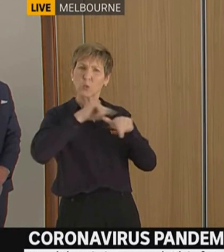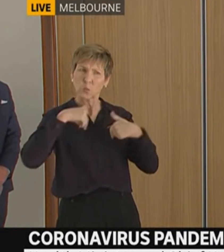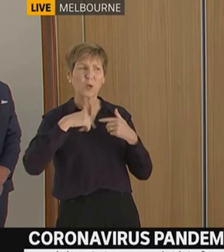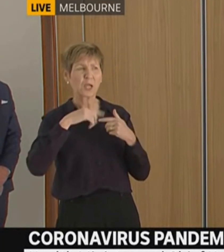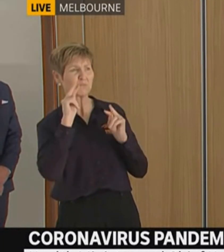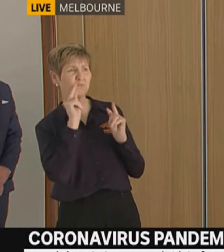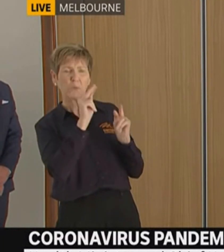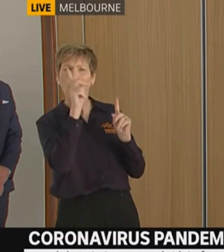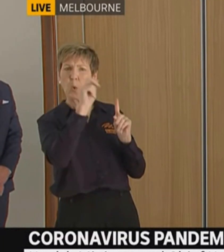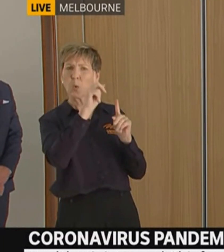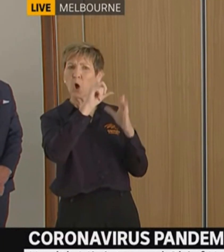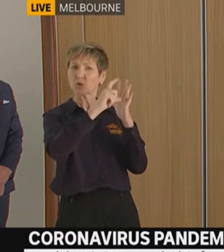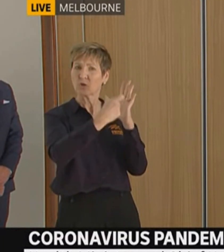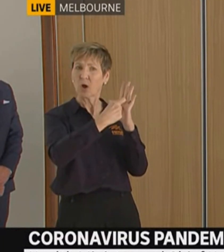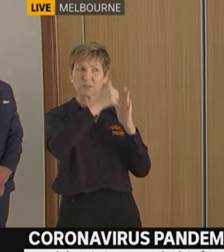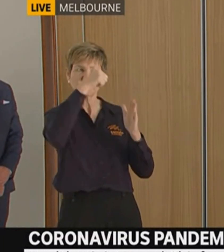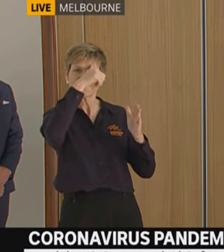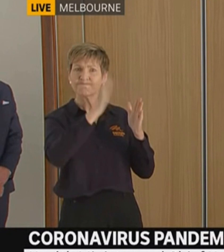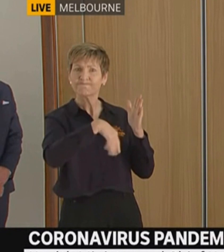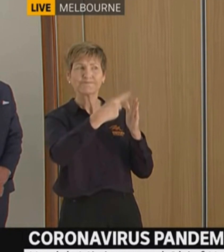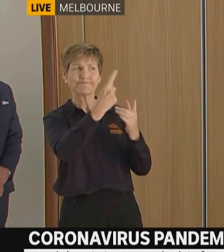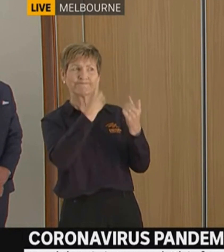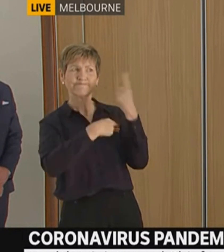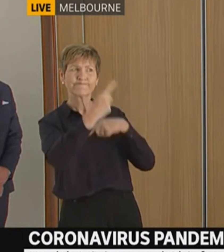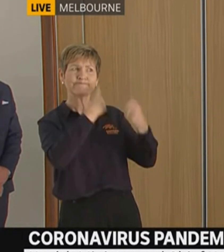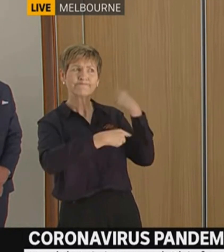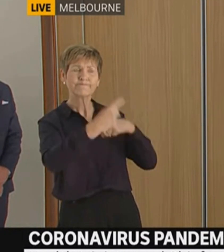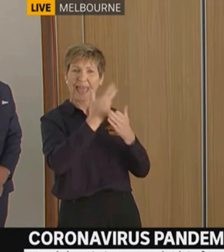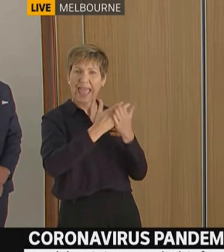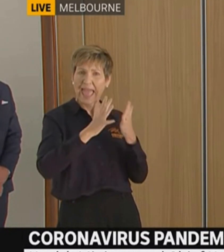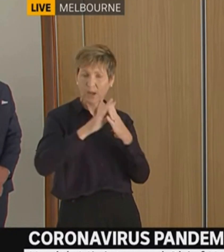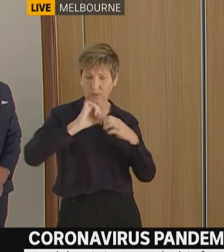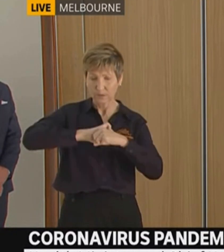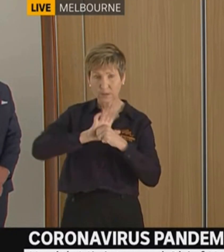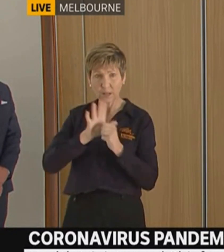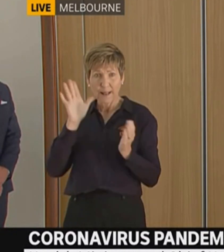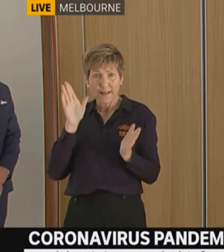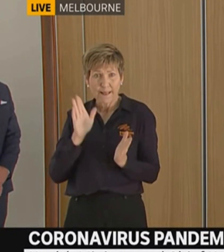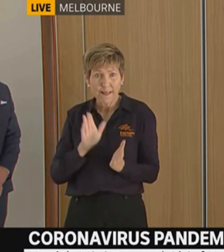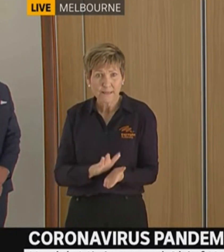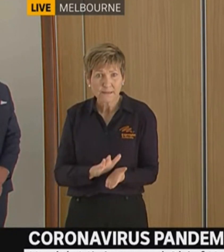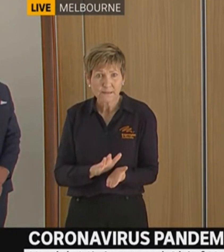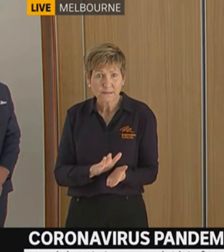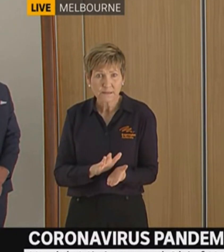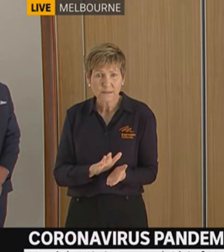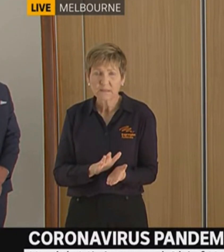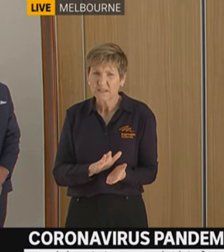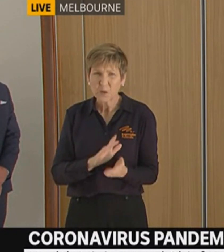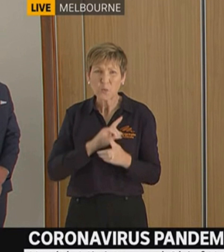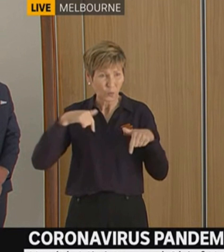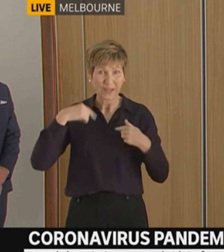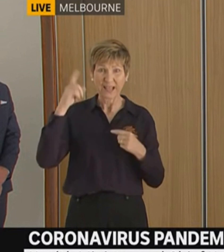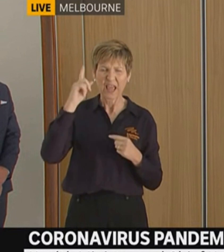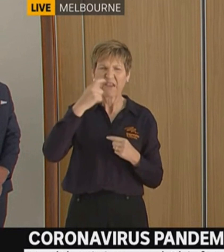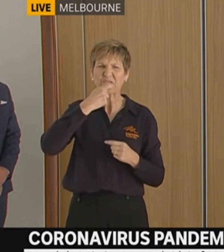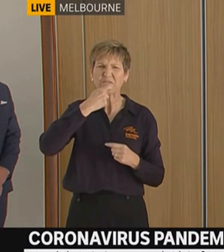responsible for the situation that we are now in, with very, very significant suppression of the virus, very small